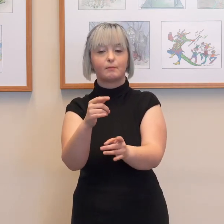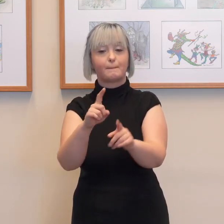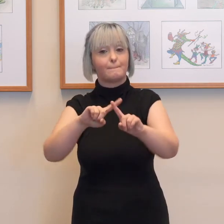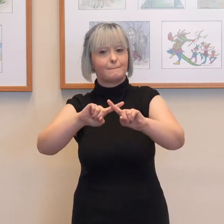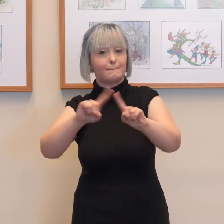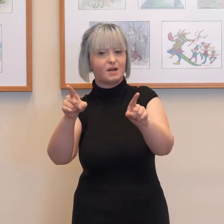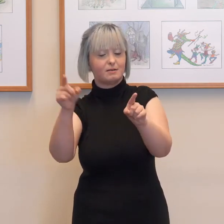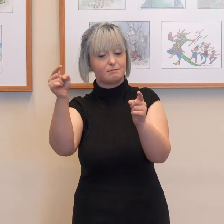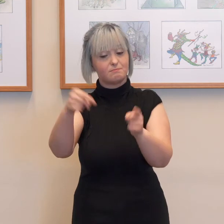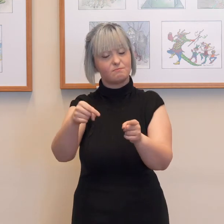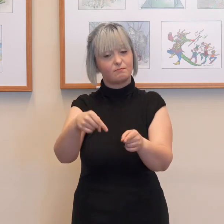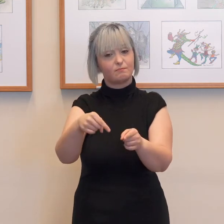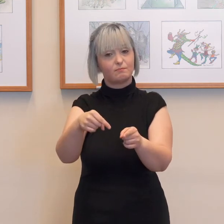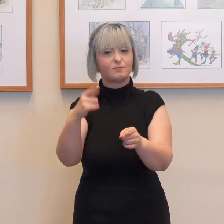But this harp was made of gold,